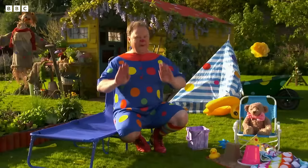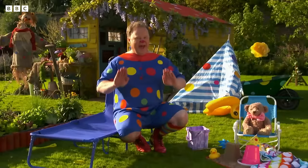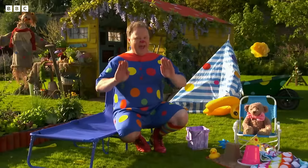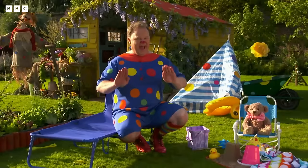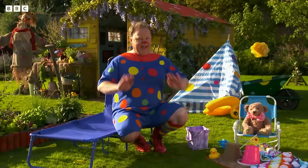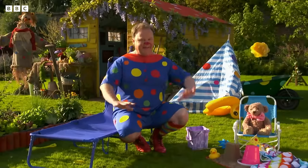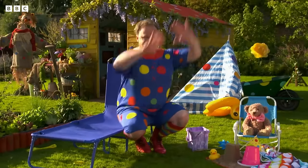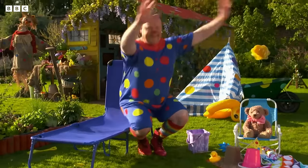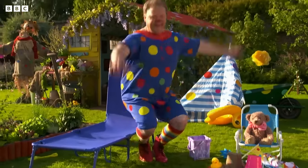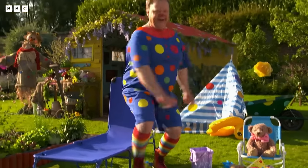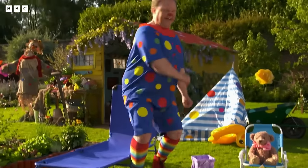Wait.